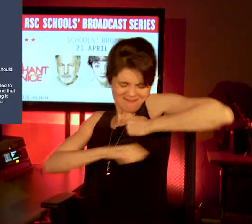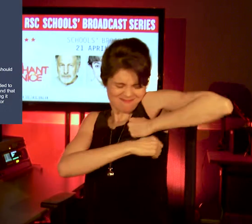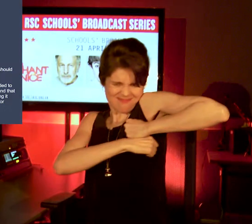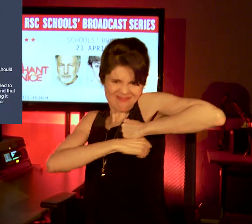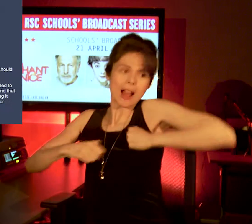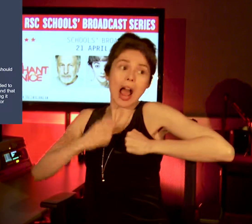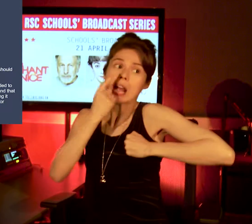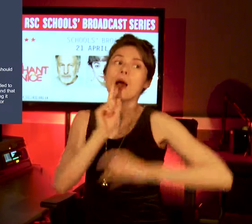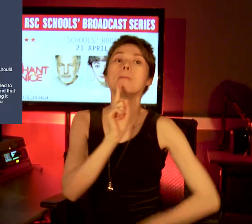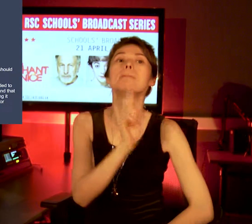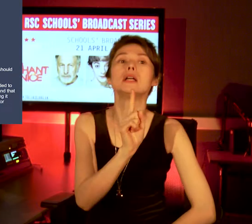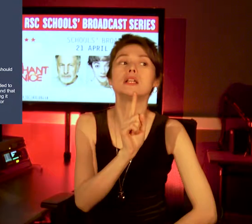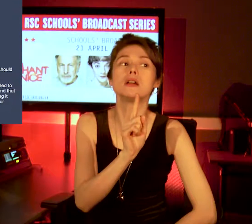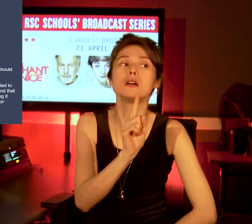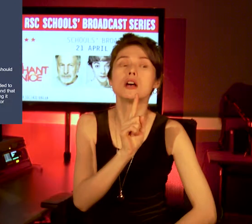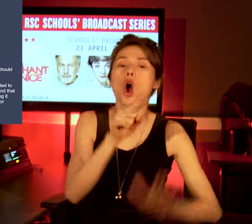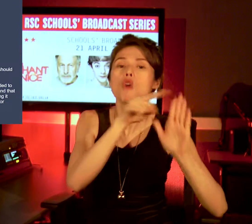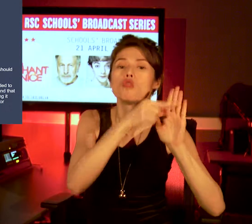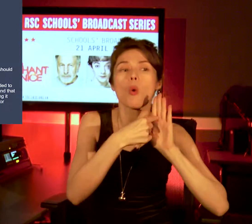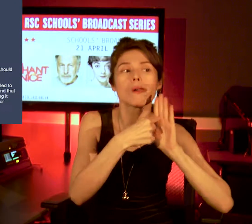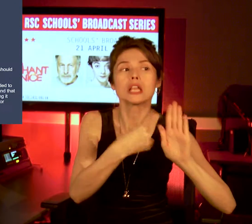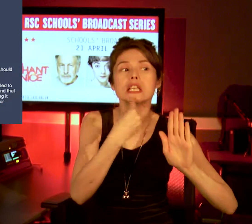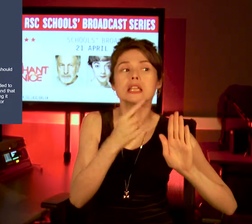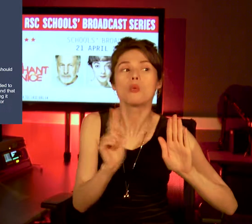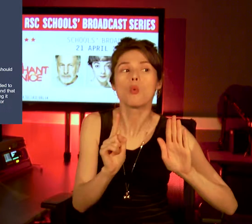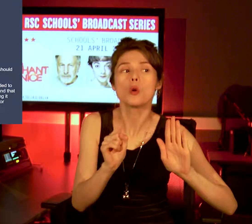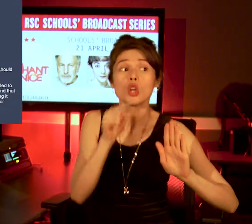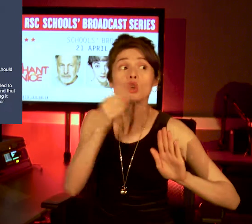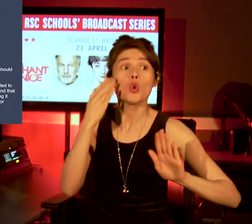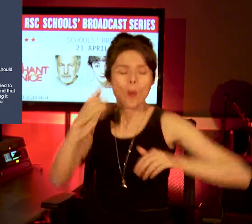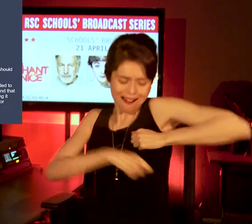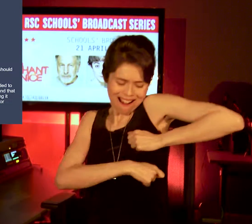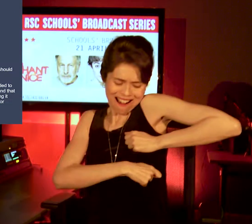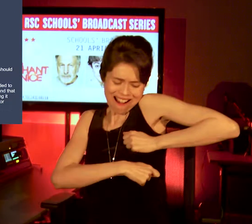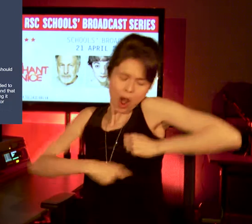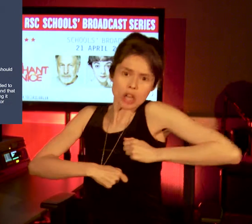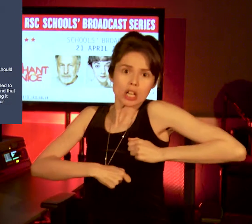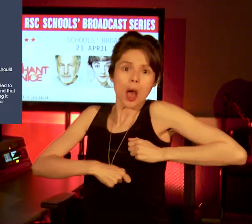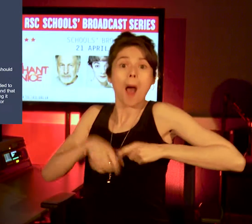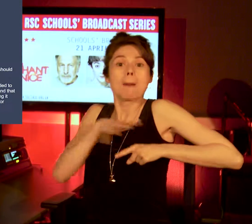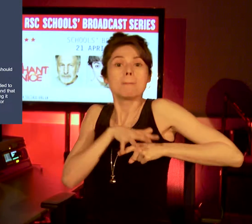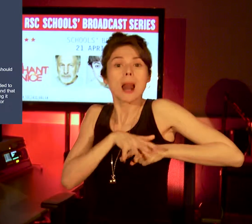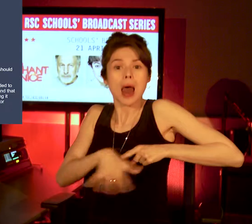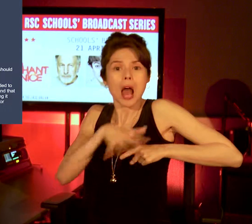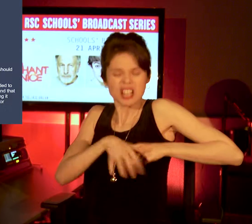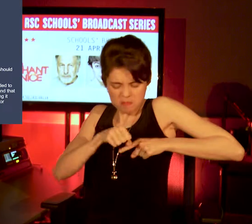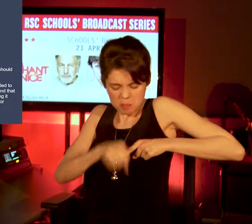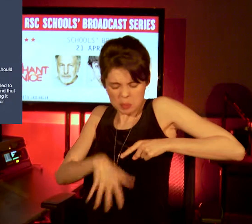argue that Shylock is entitled to the pound of flesh, but is not allowed